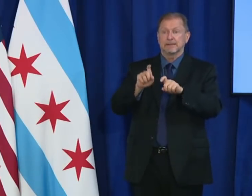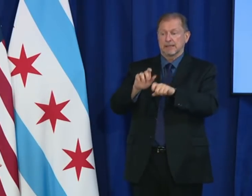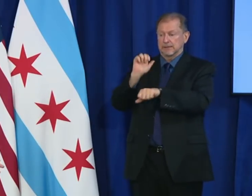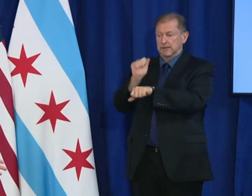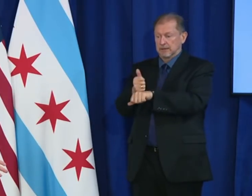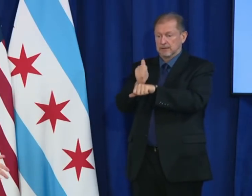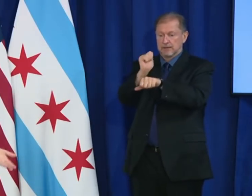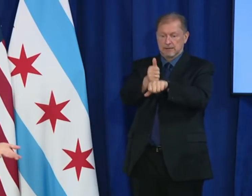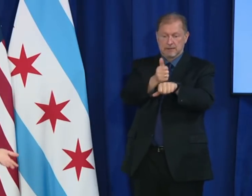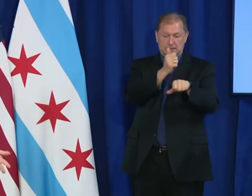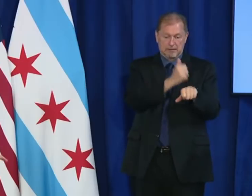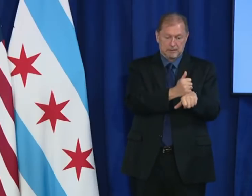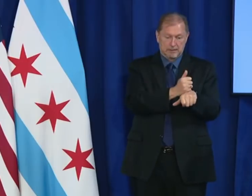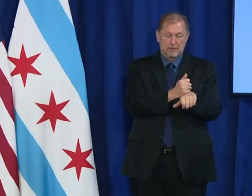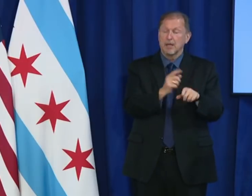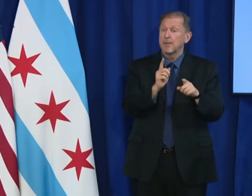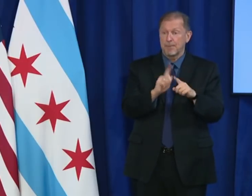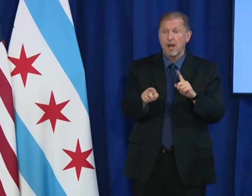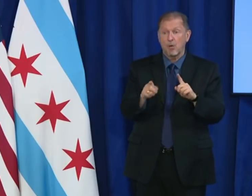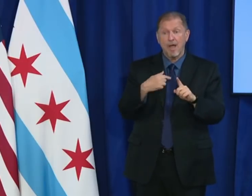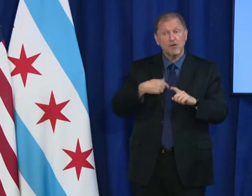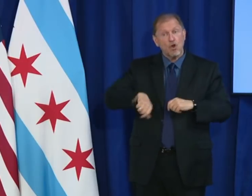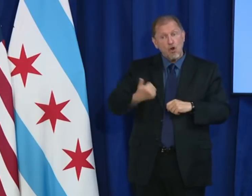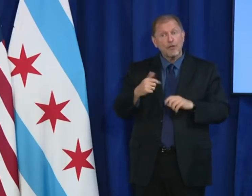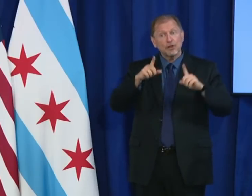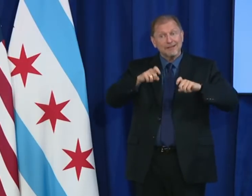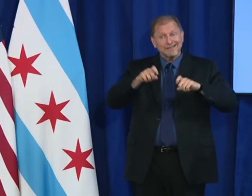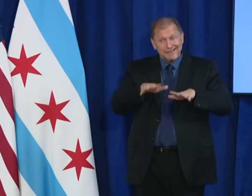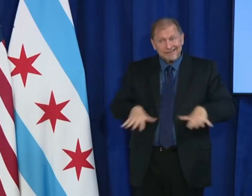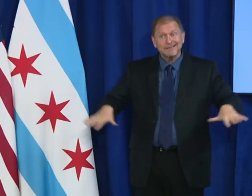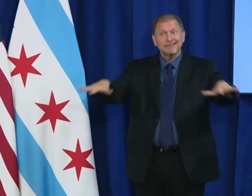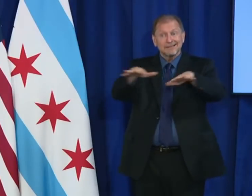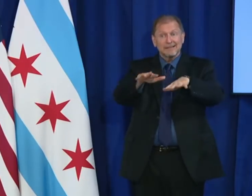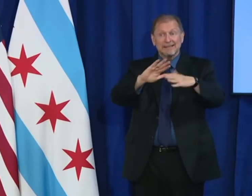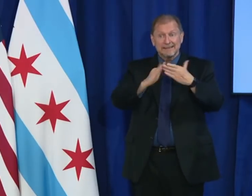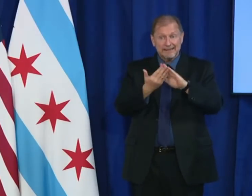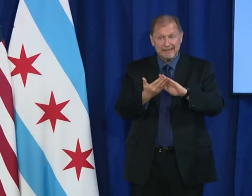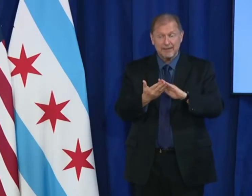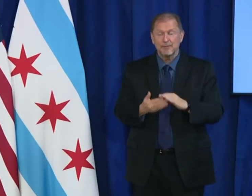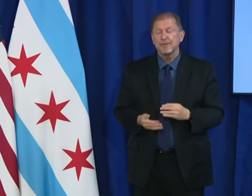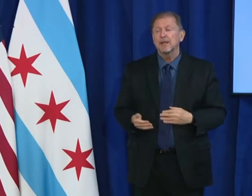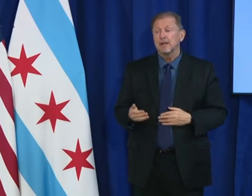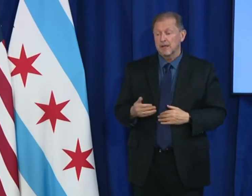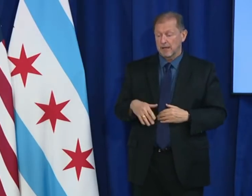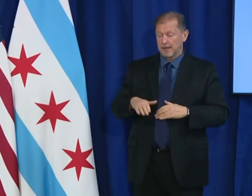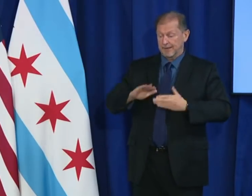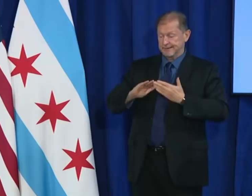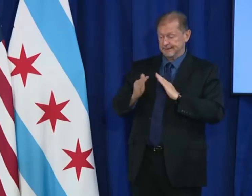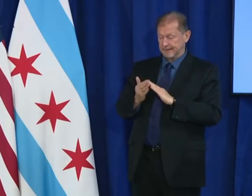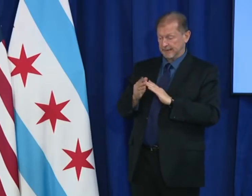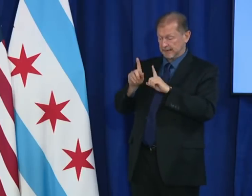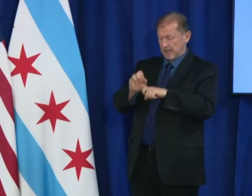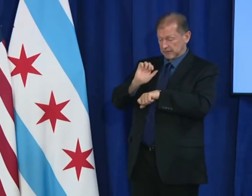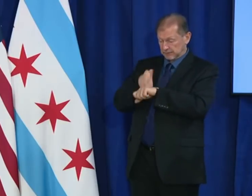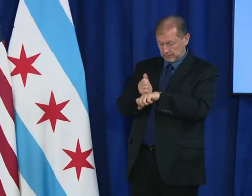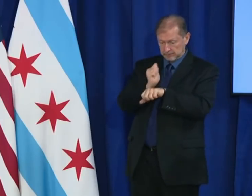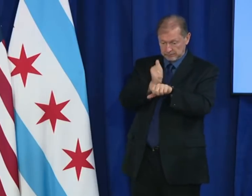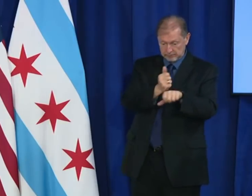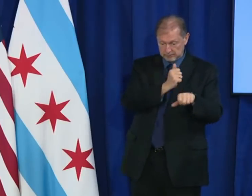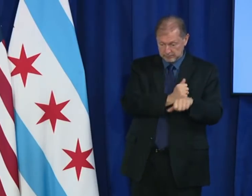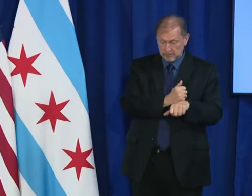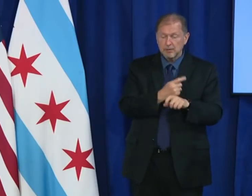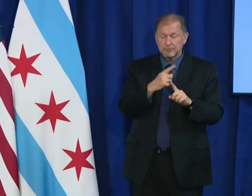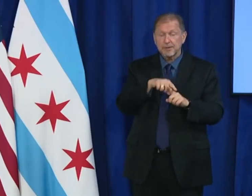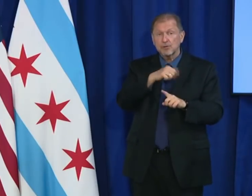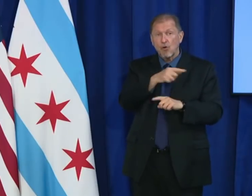of the testing that is done in the city. And we have also been breaking records at the city testing sites. But part of this